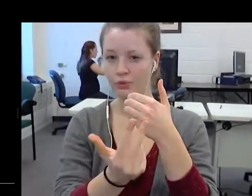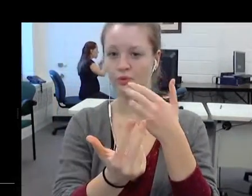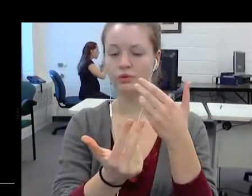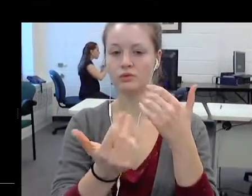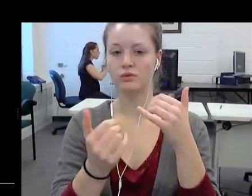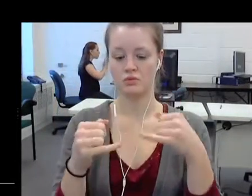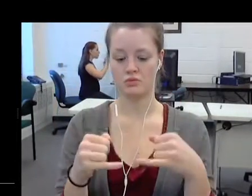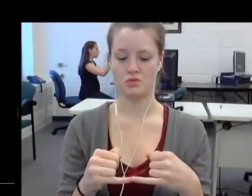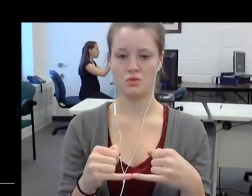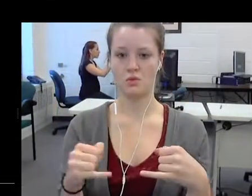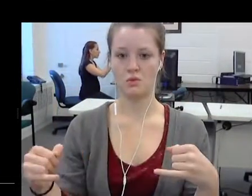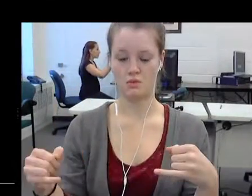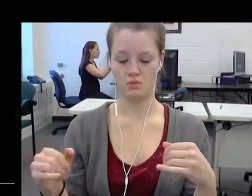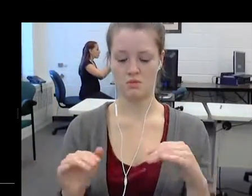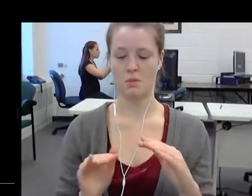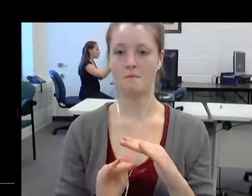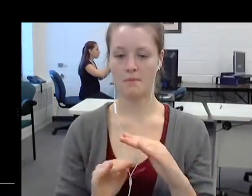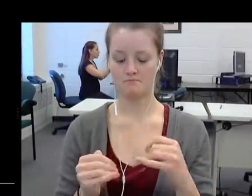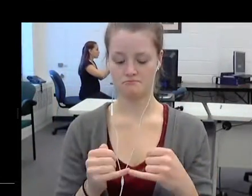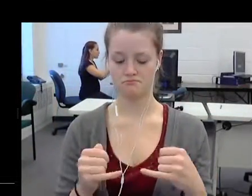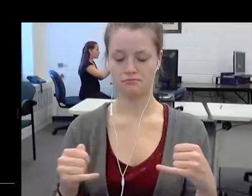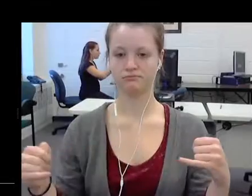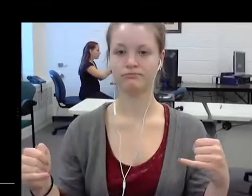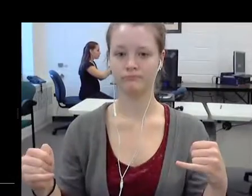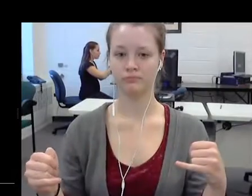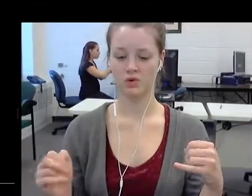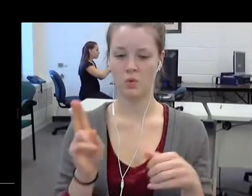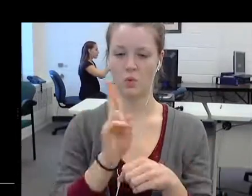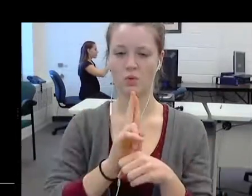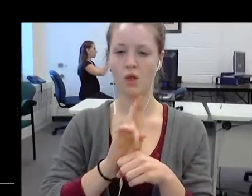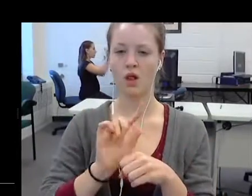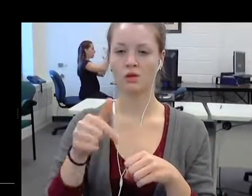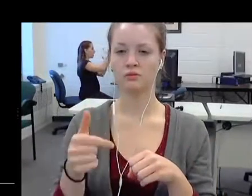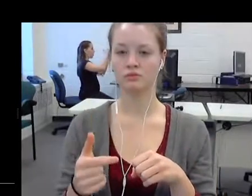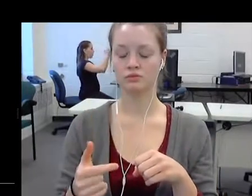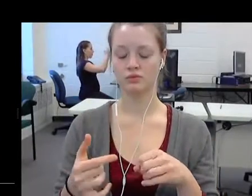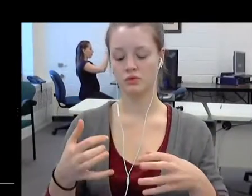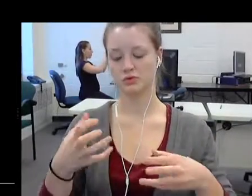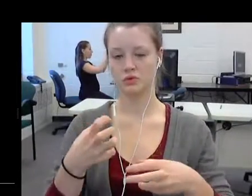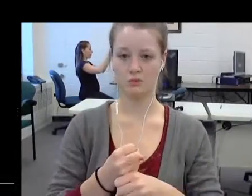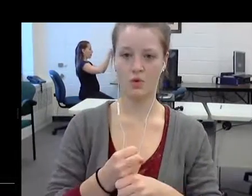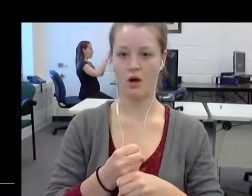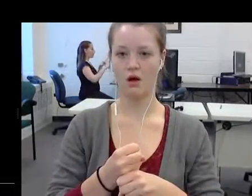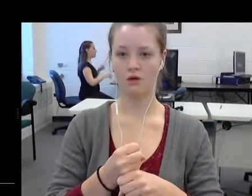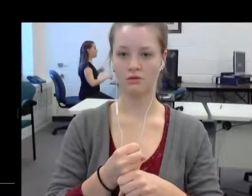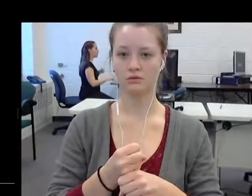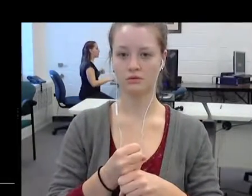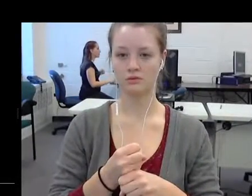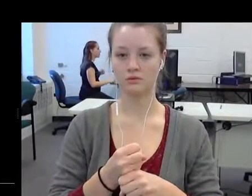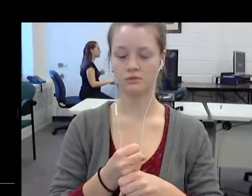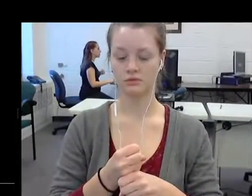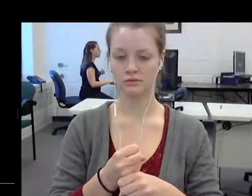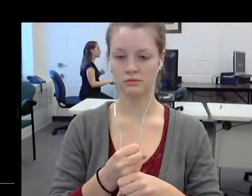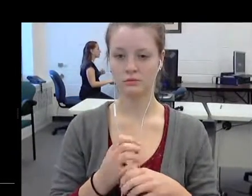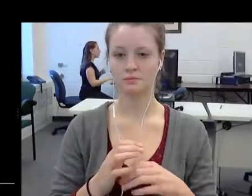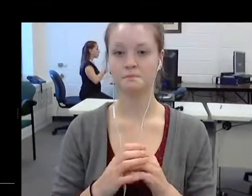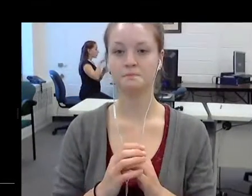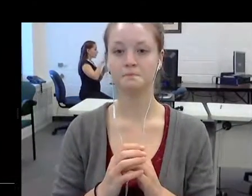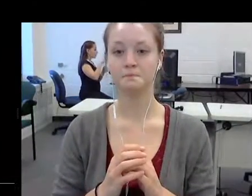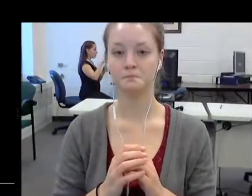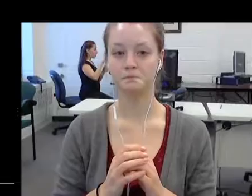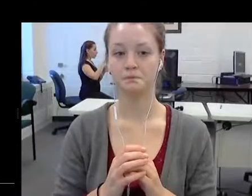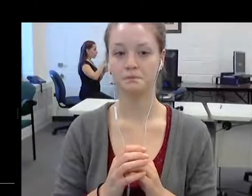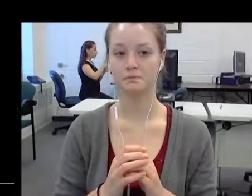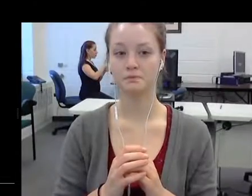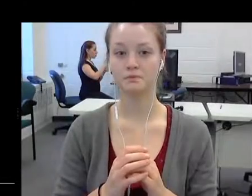and we'll use that later to write a little summary of what we've written so far. So we'll start